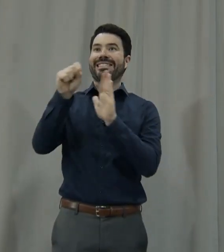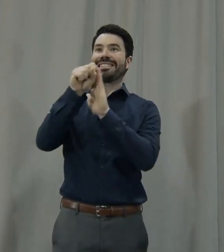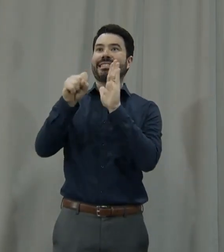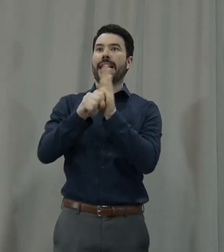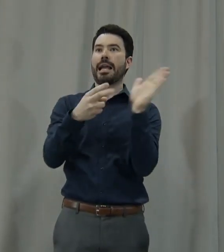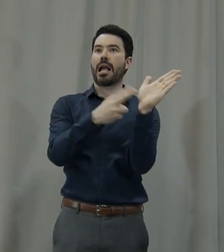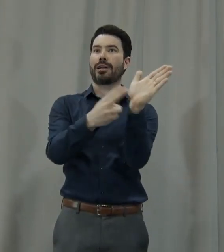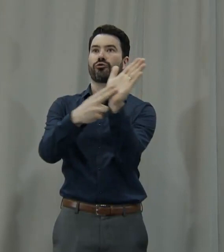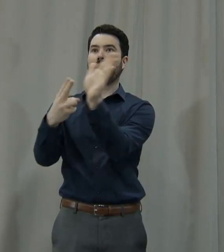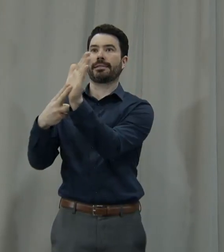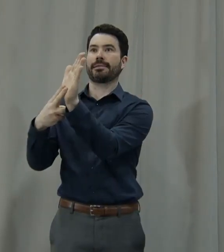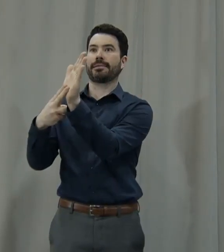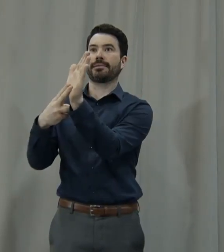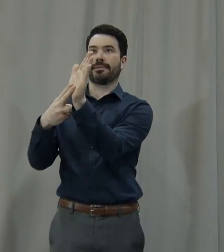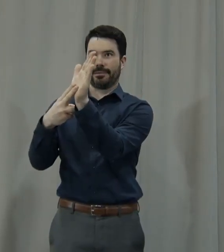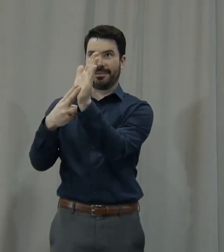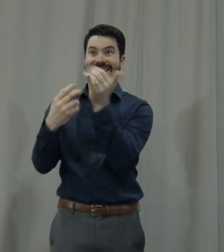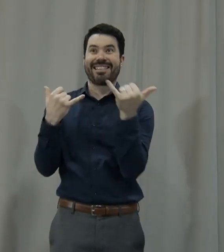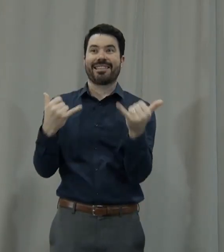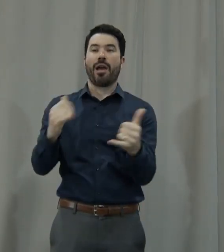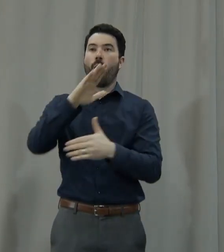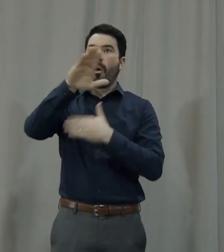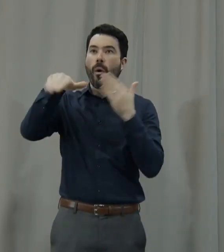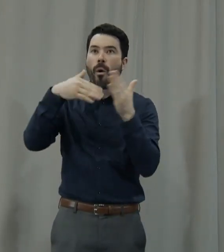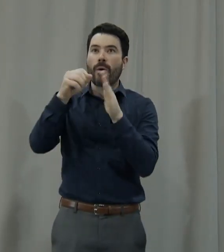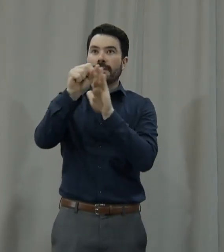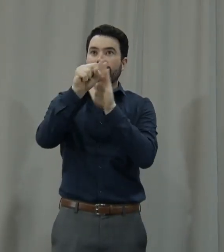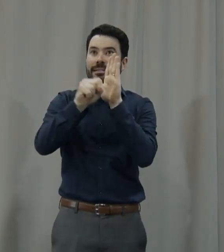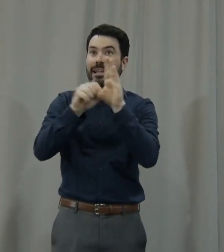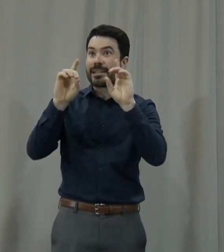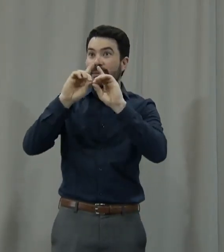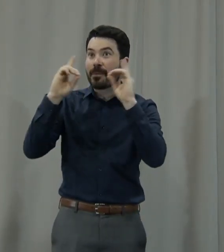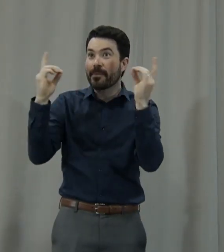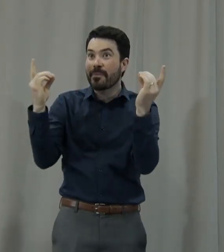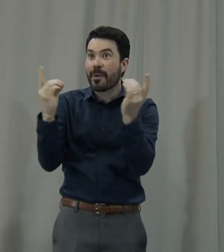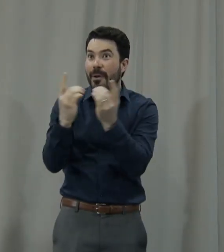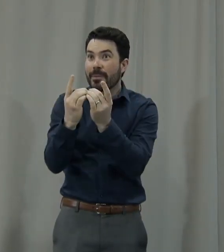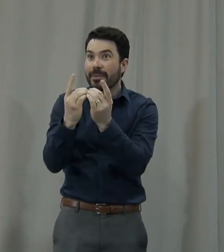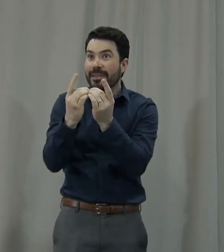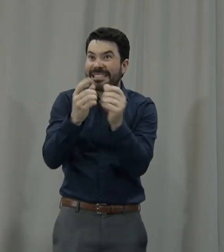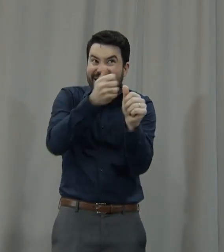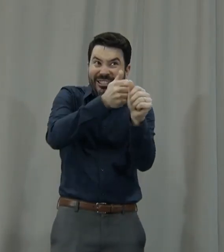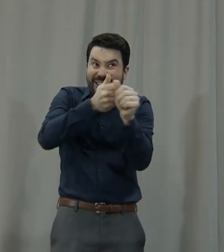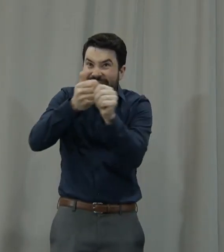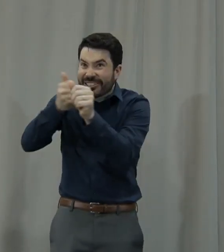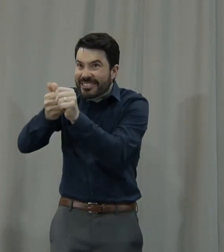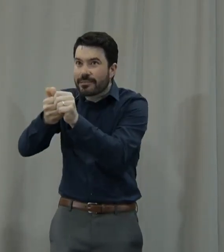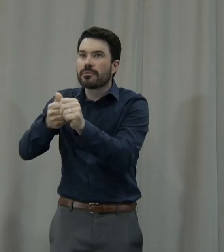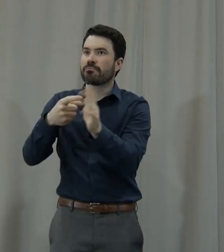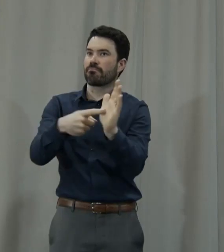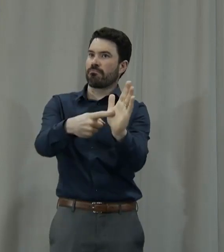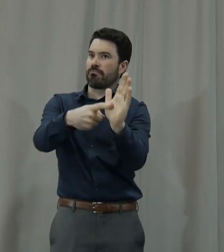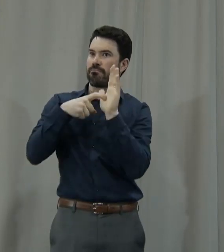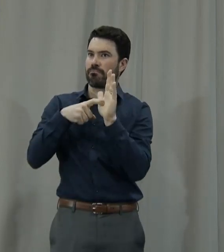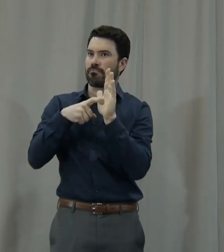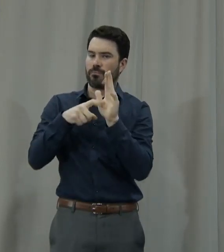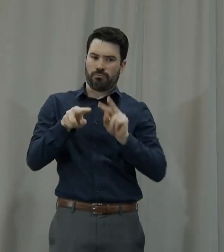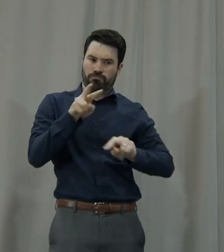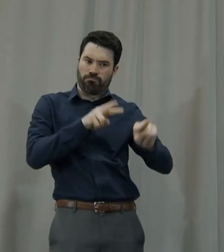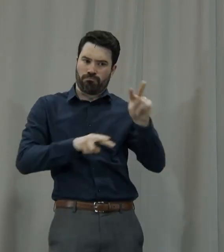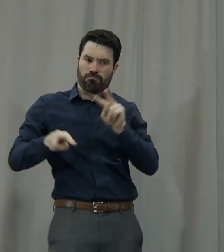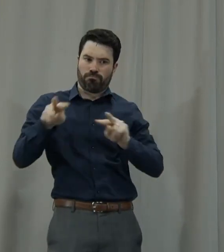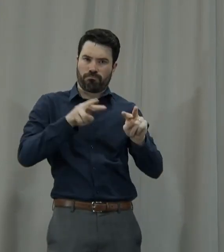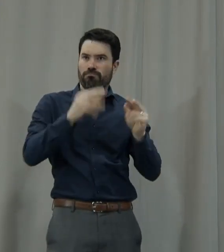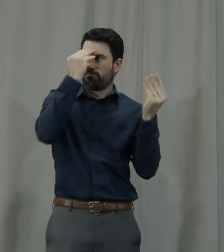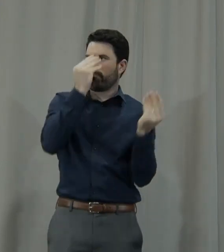aware of that, but now every state department is required to monitor and report on